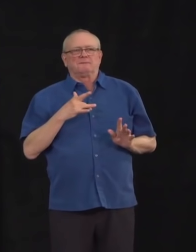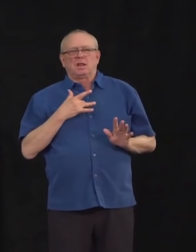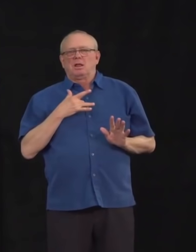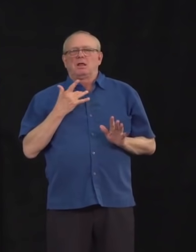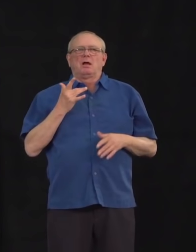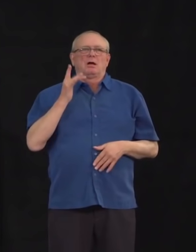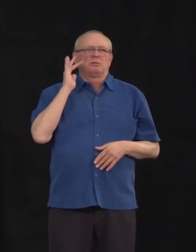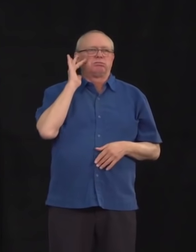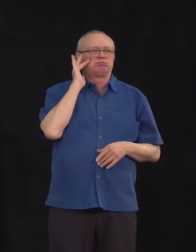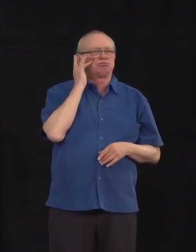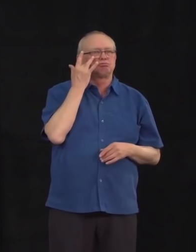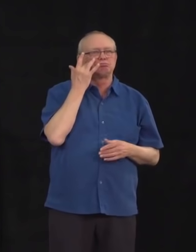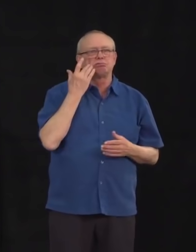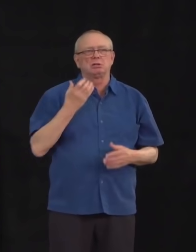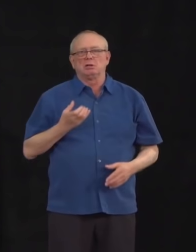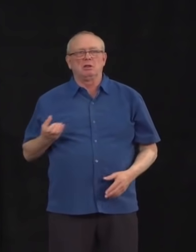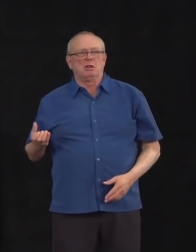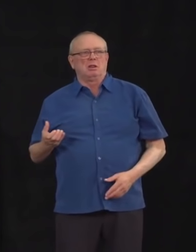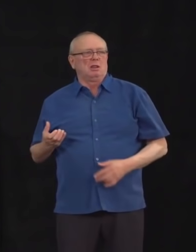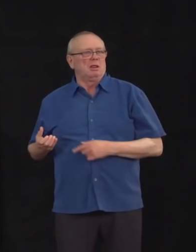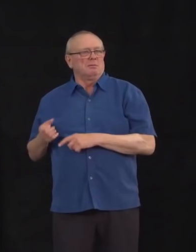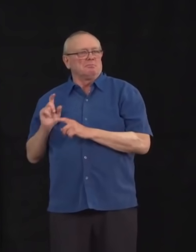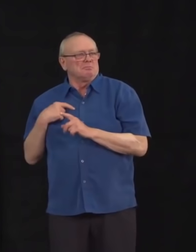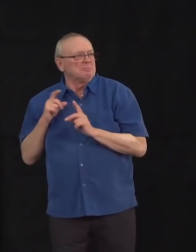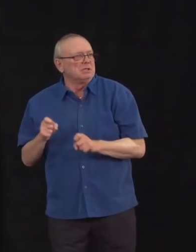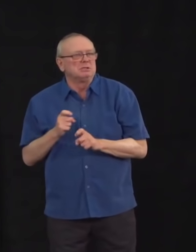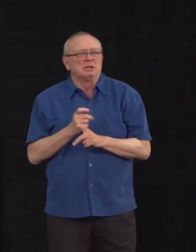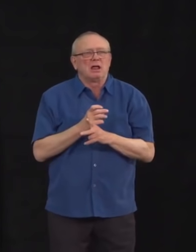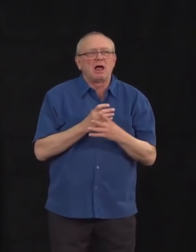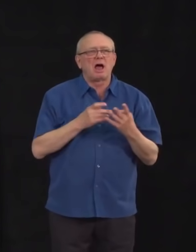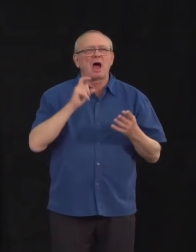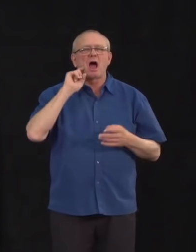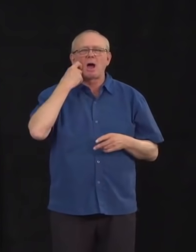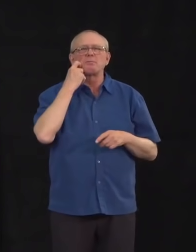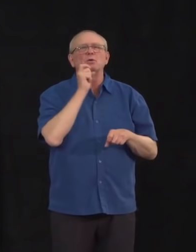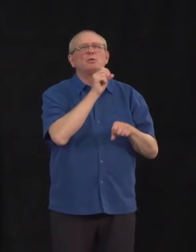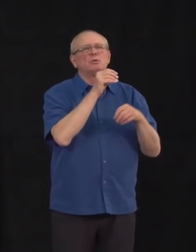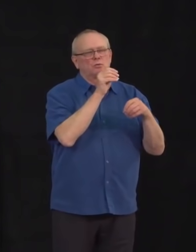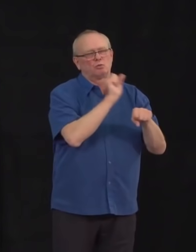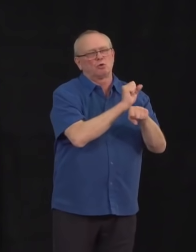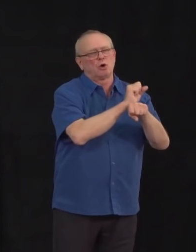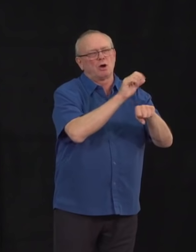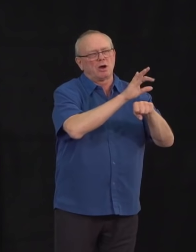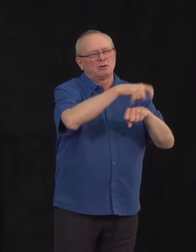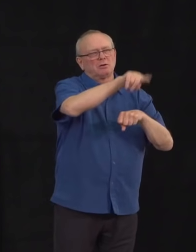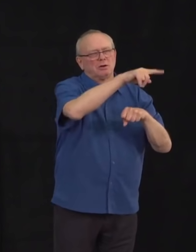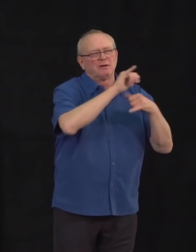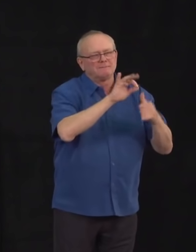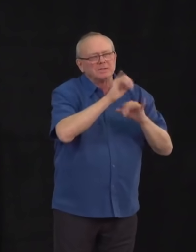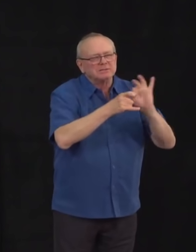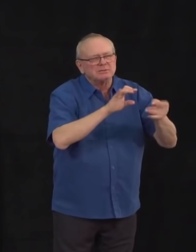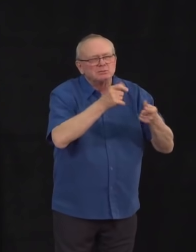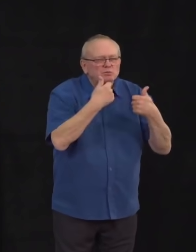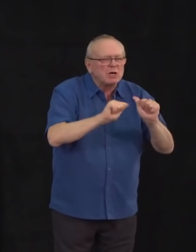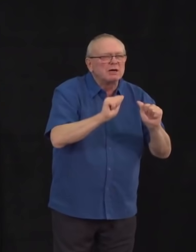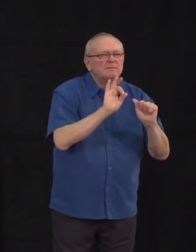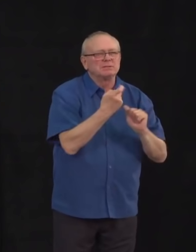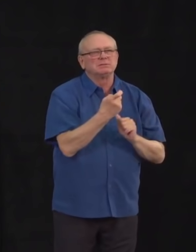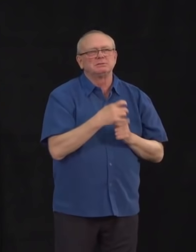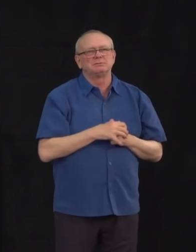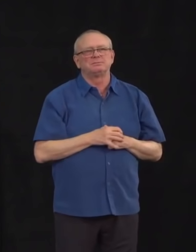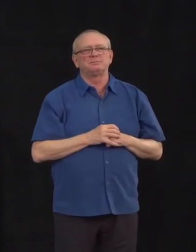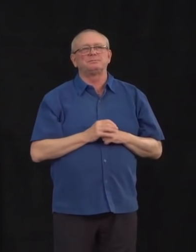is underway. With respect to the questions about the app not working, certainly there was some issues with